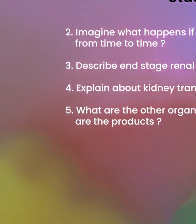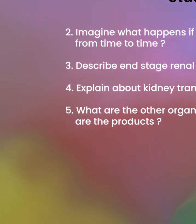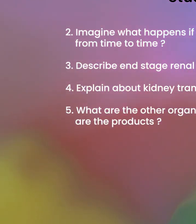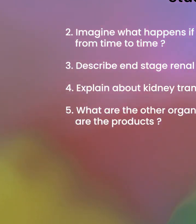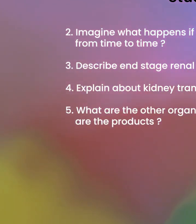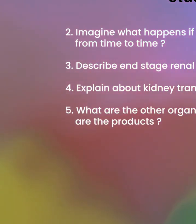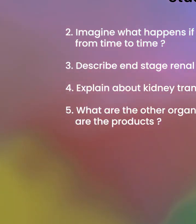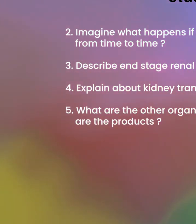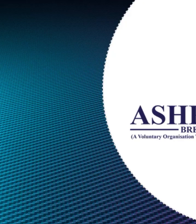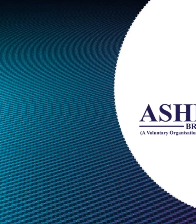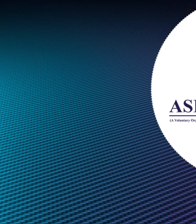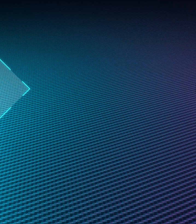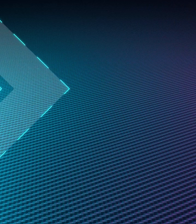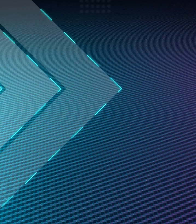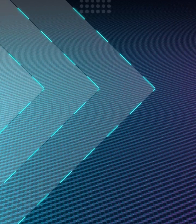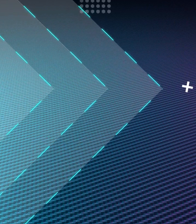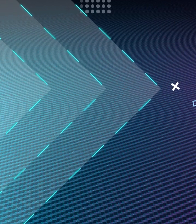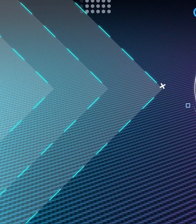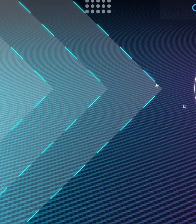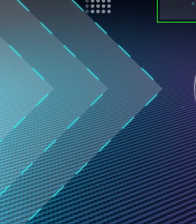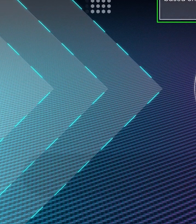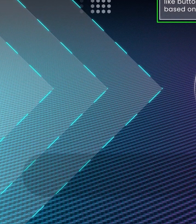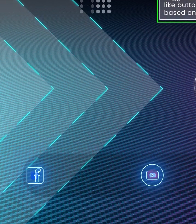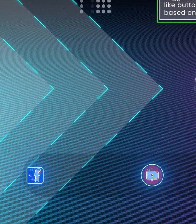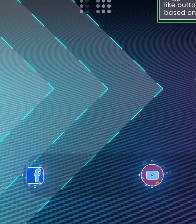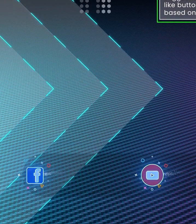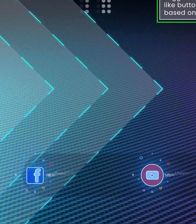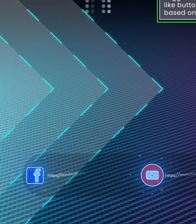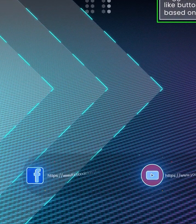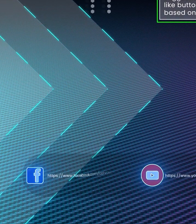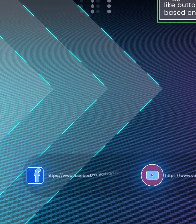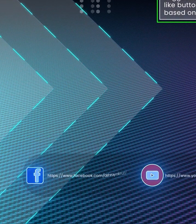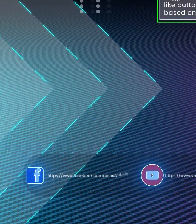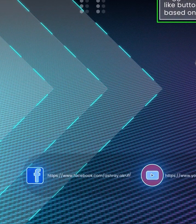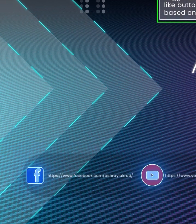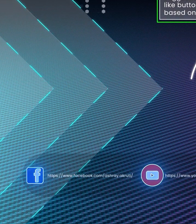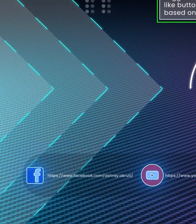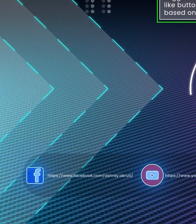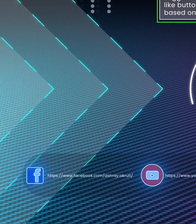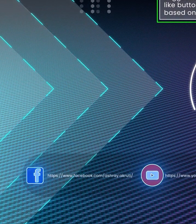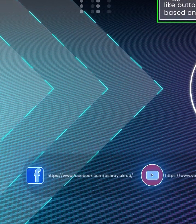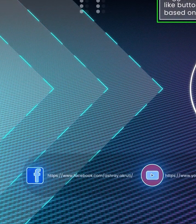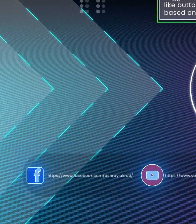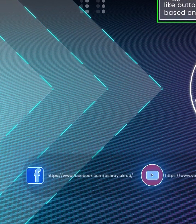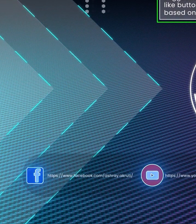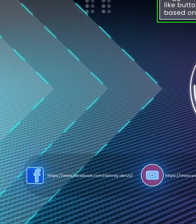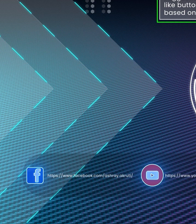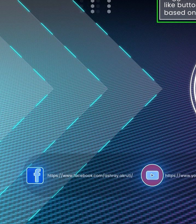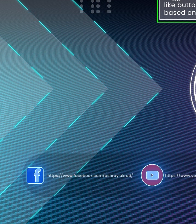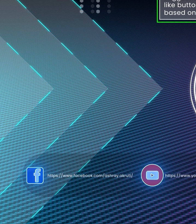main organs of excretion, but lungs, skin,